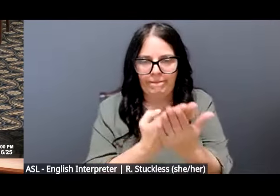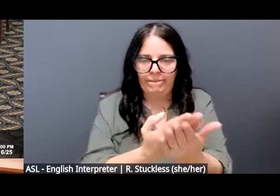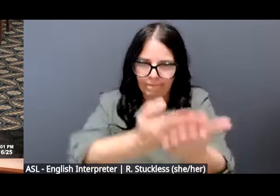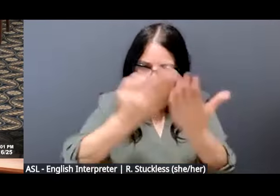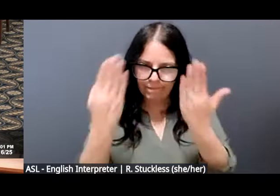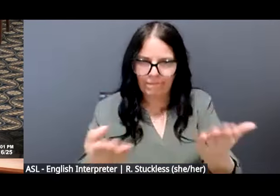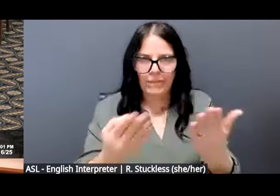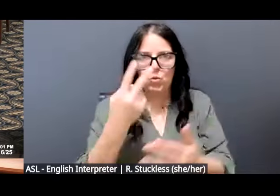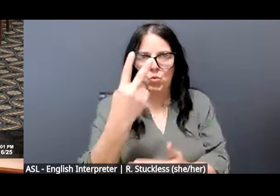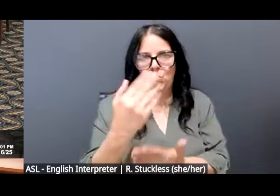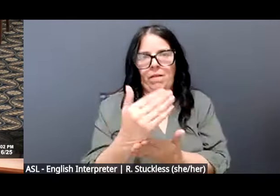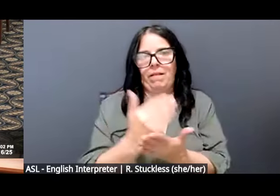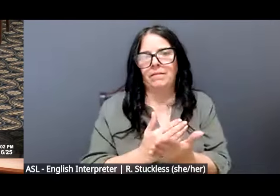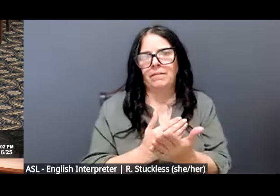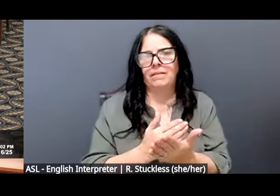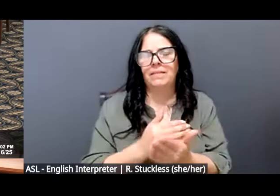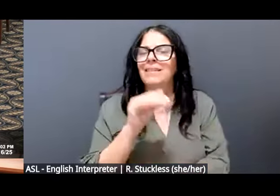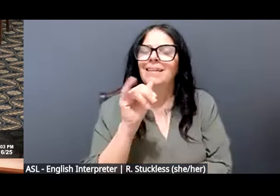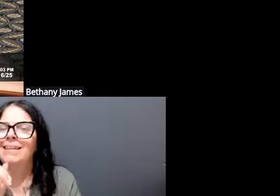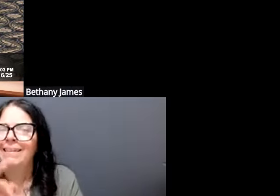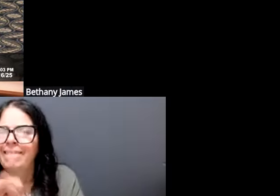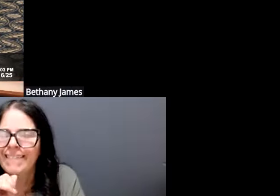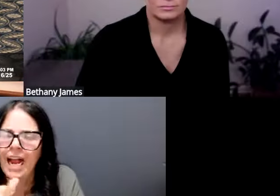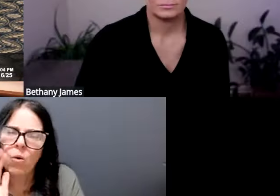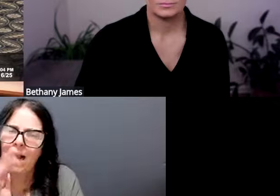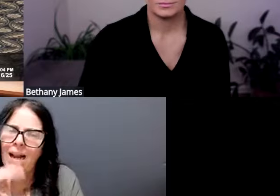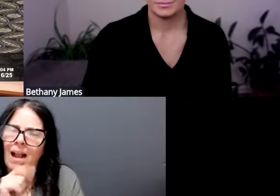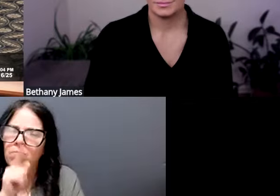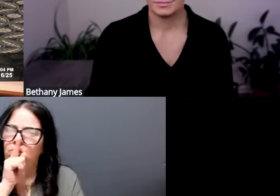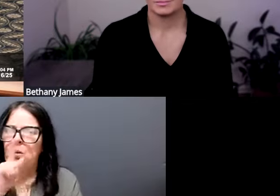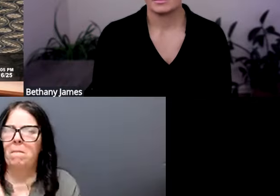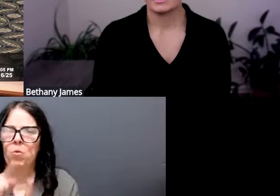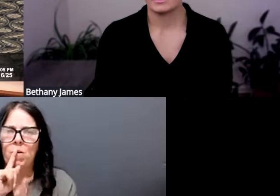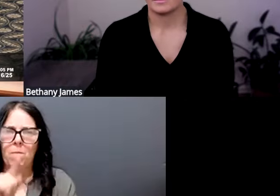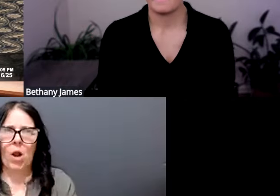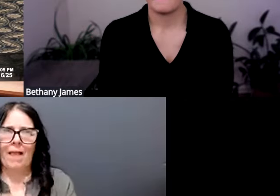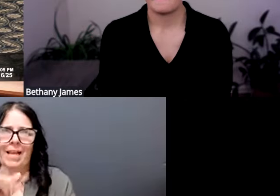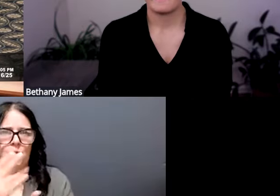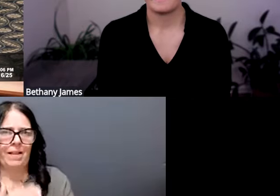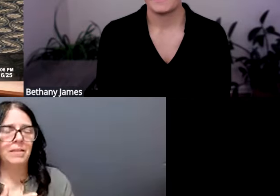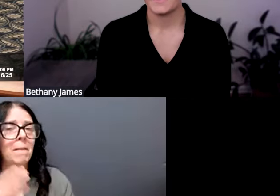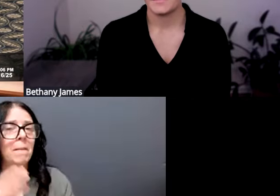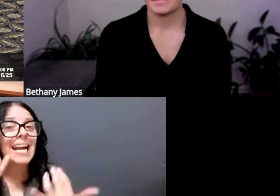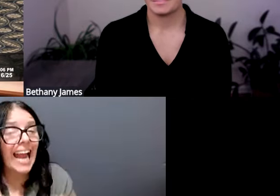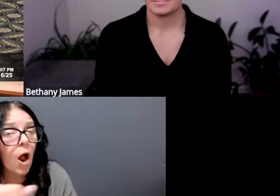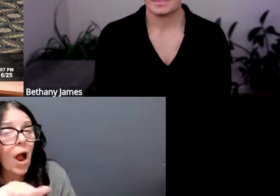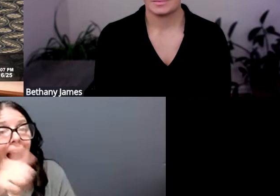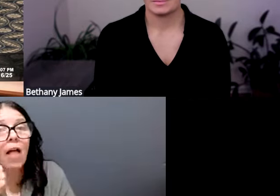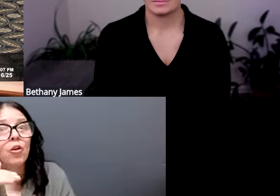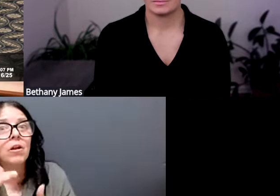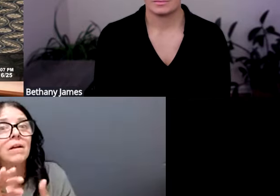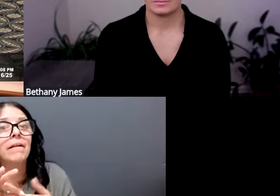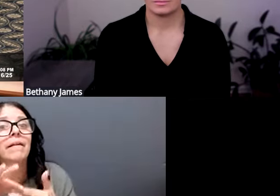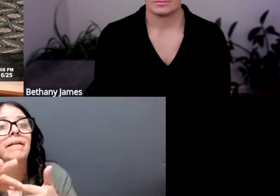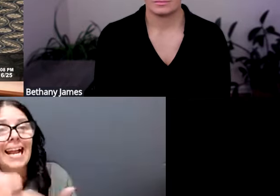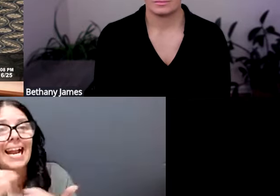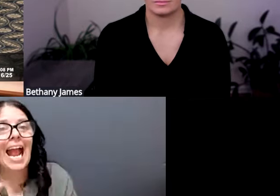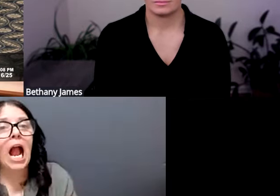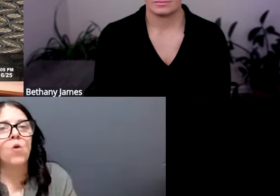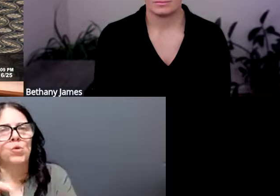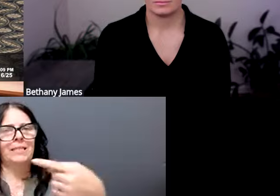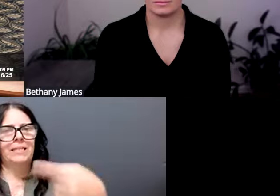report about those two lists? The other thing I would point out to you is that you're now debating a summary for the petition. You can revisit